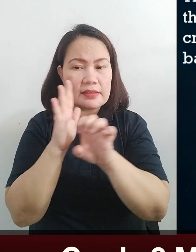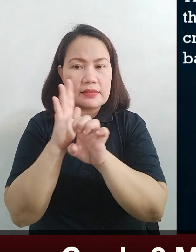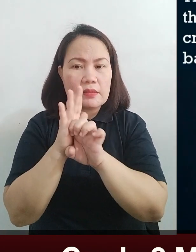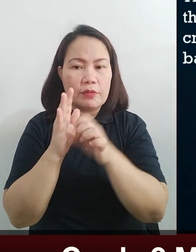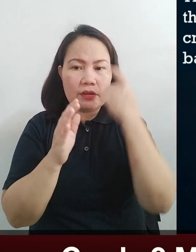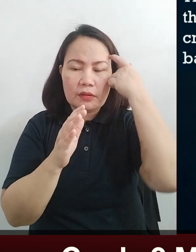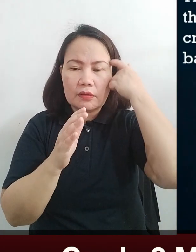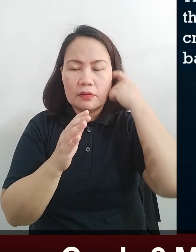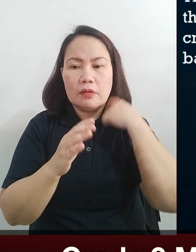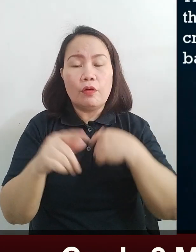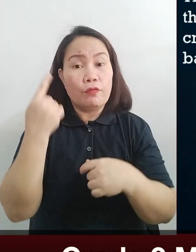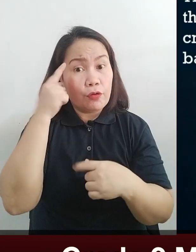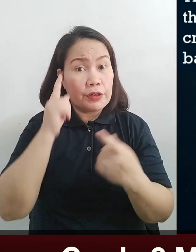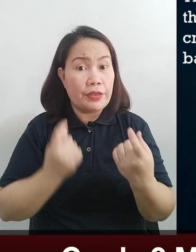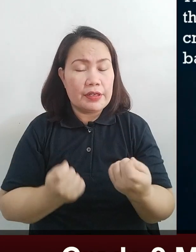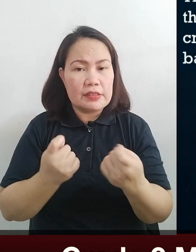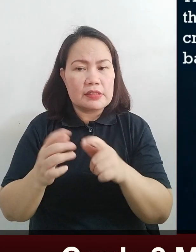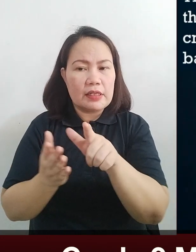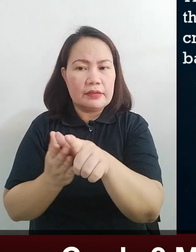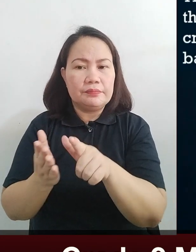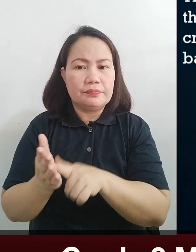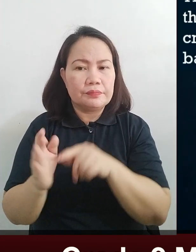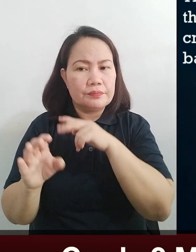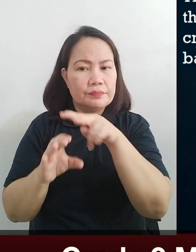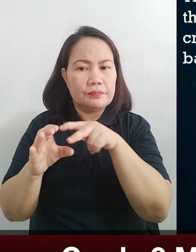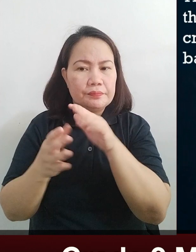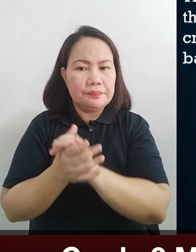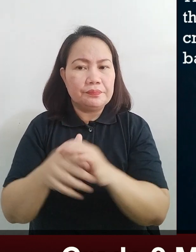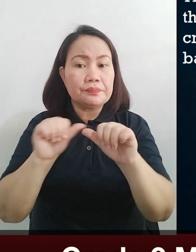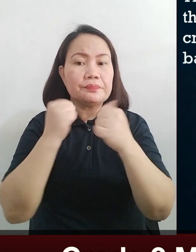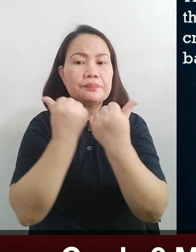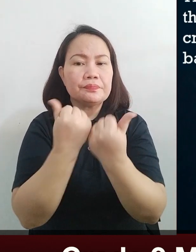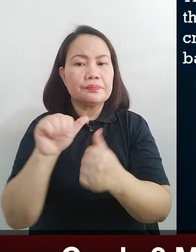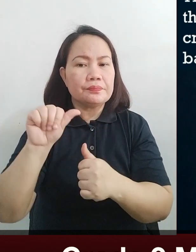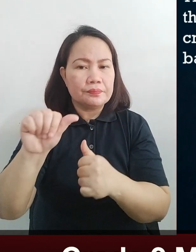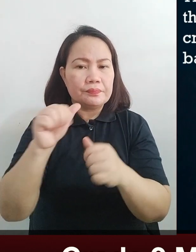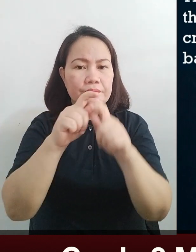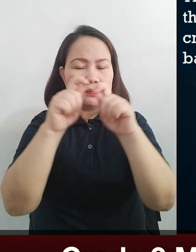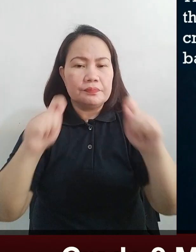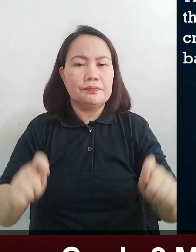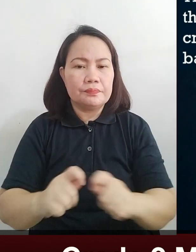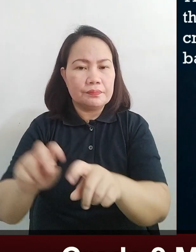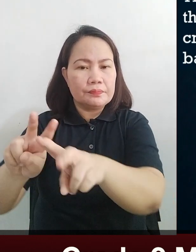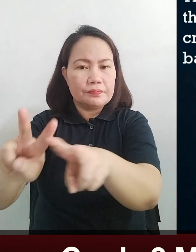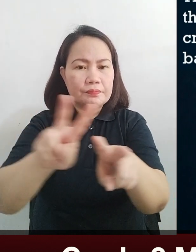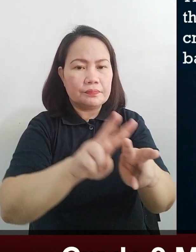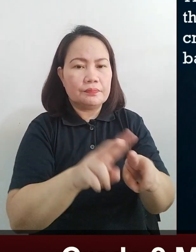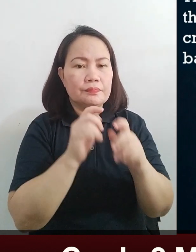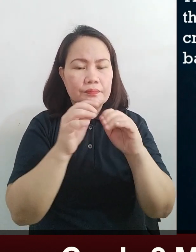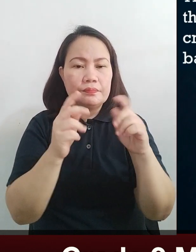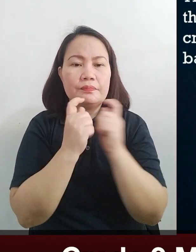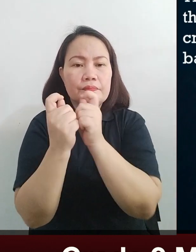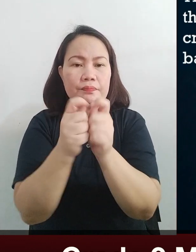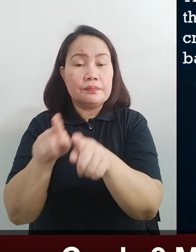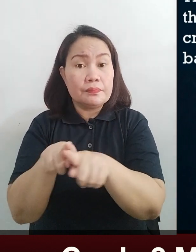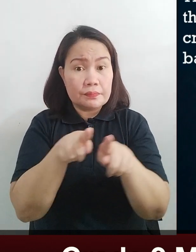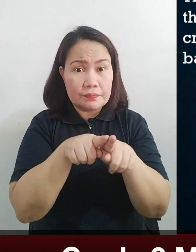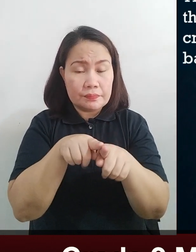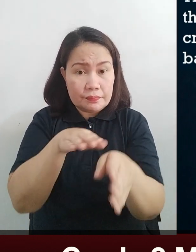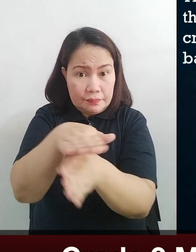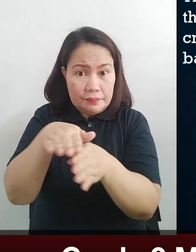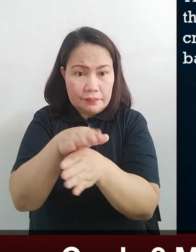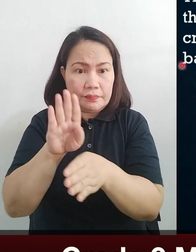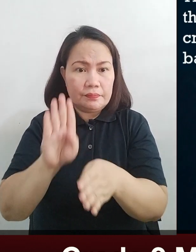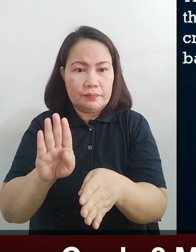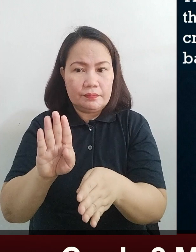So last example for this video lesson. The area A of a triangle varies jointly as the base